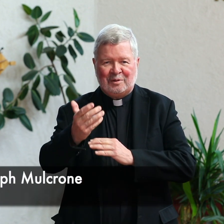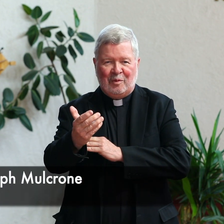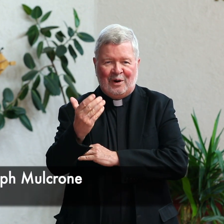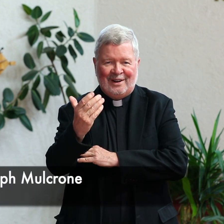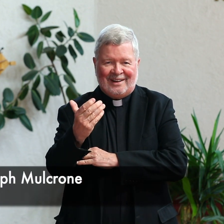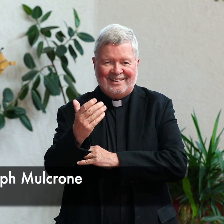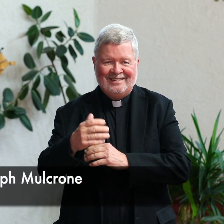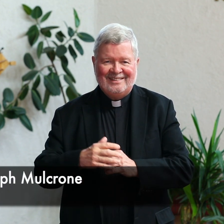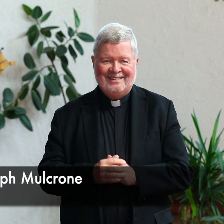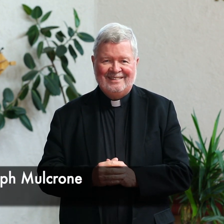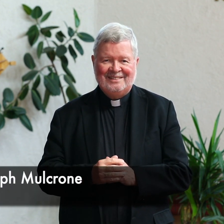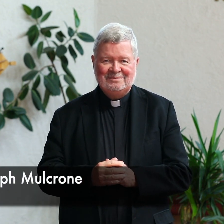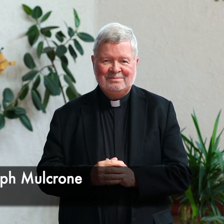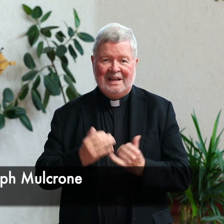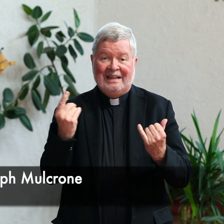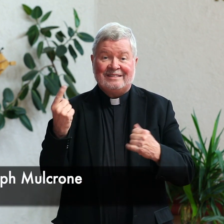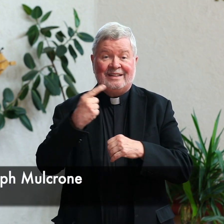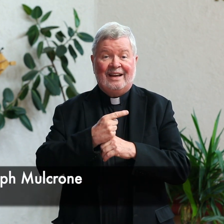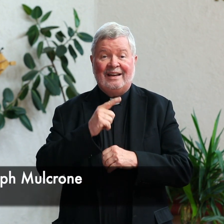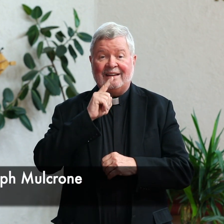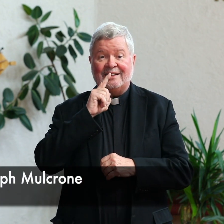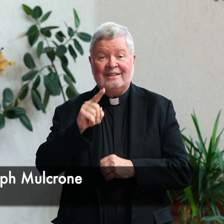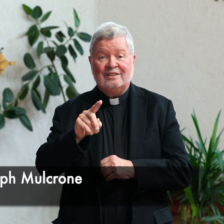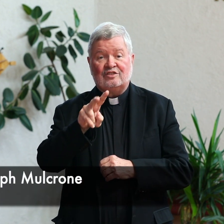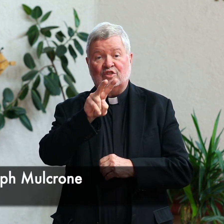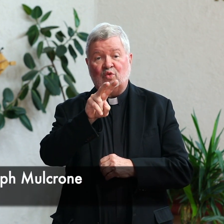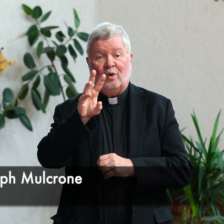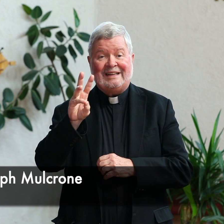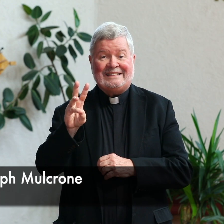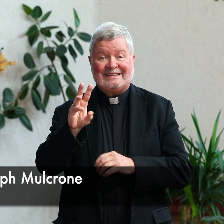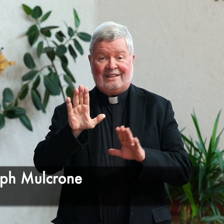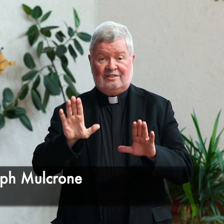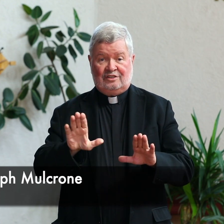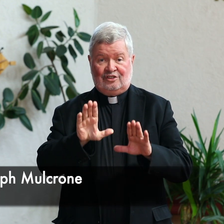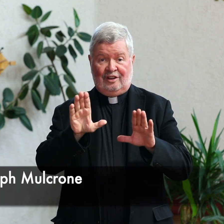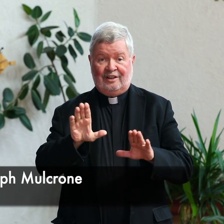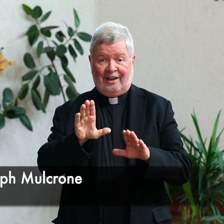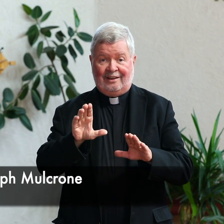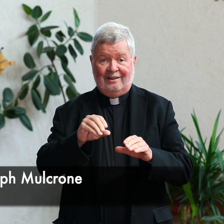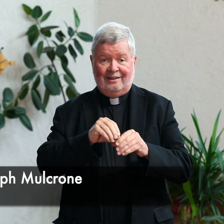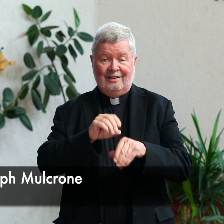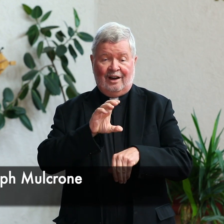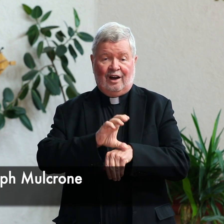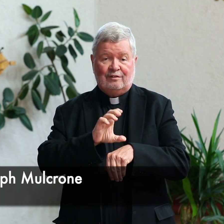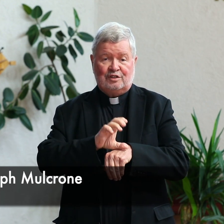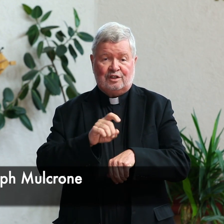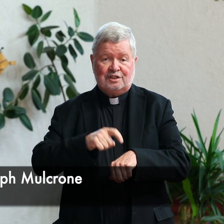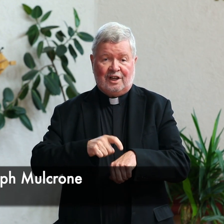Good morning. Today is the 26th Sunday of church time.